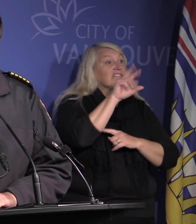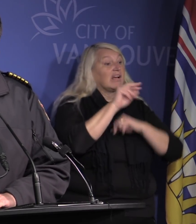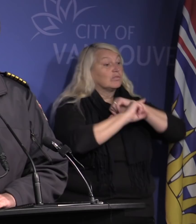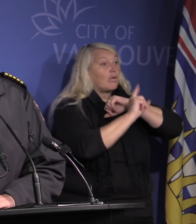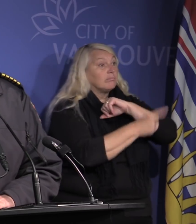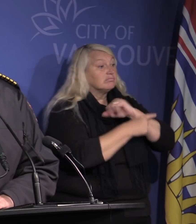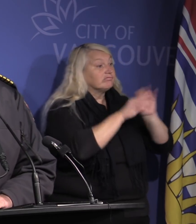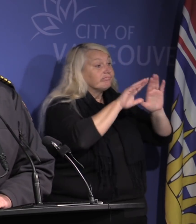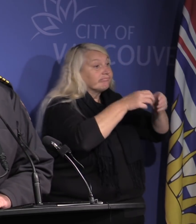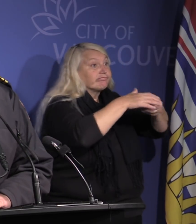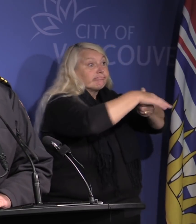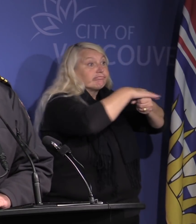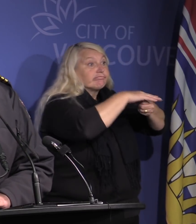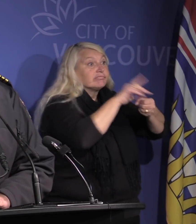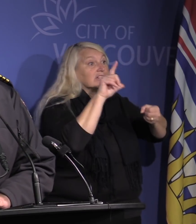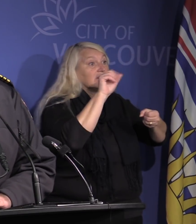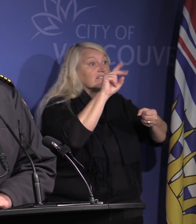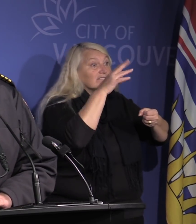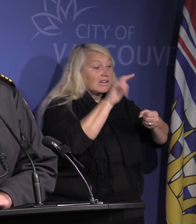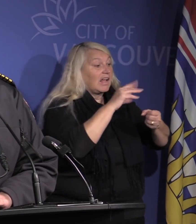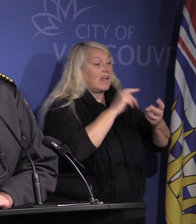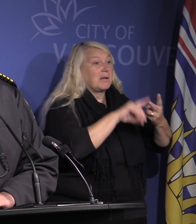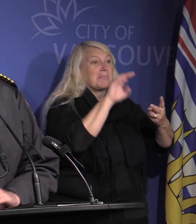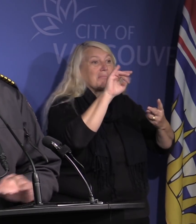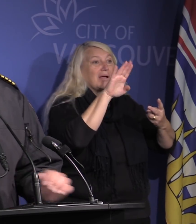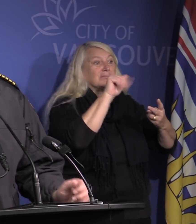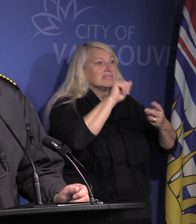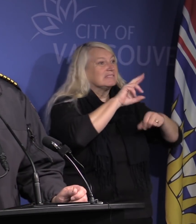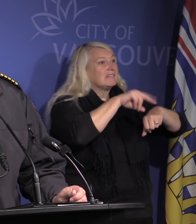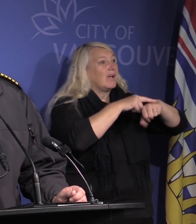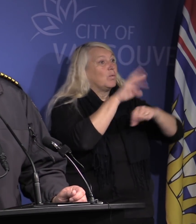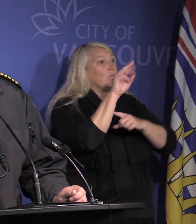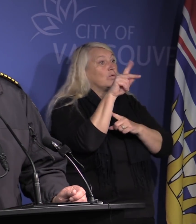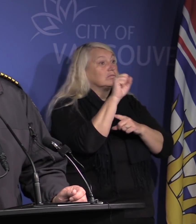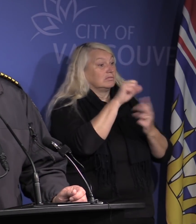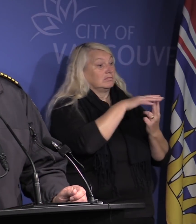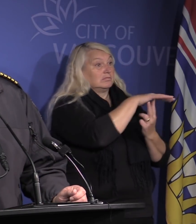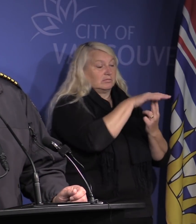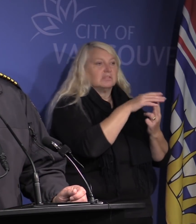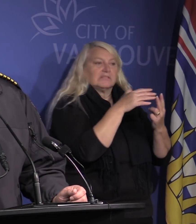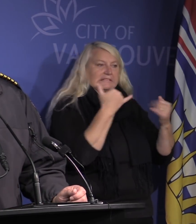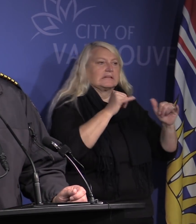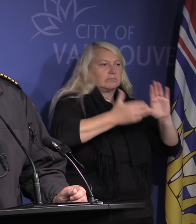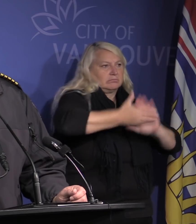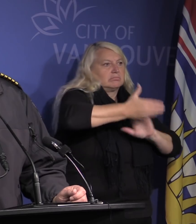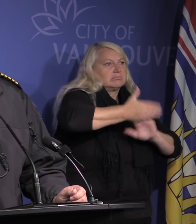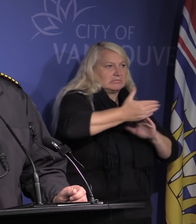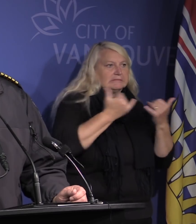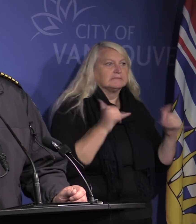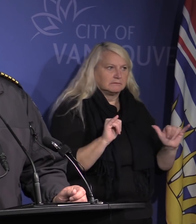and Landfill, as well as the Manitoba and National Works Yard, are operating.